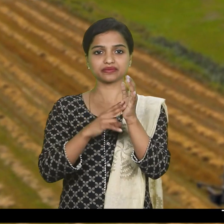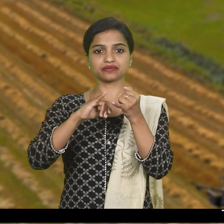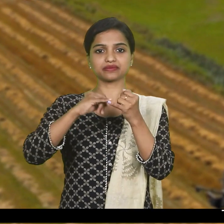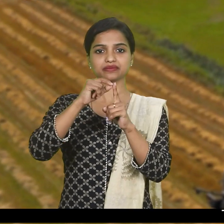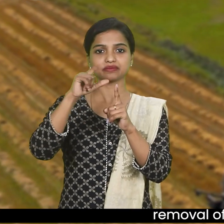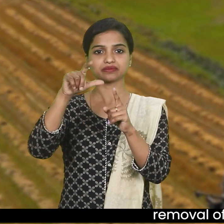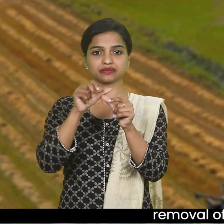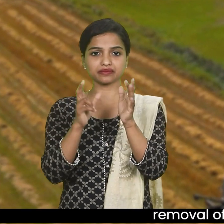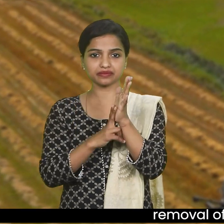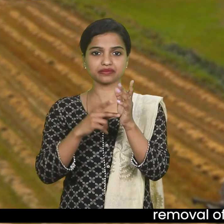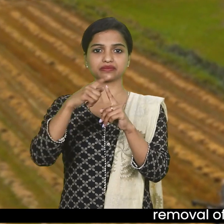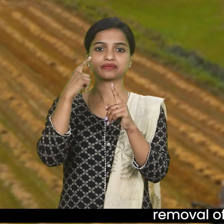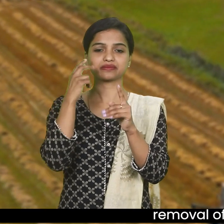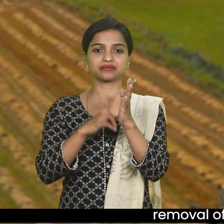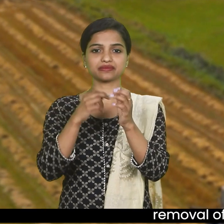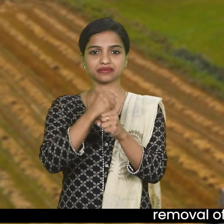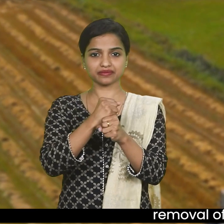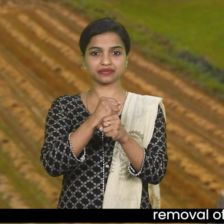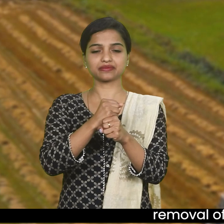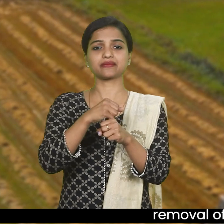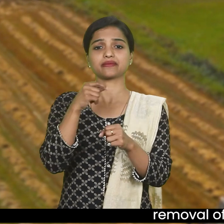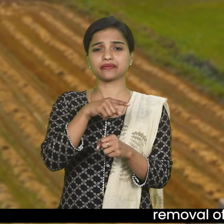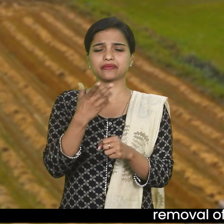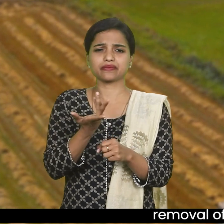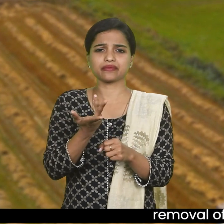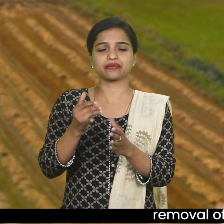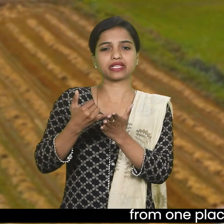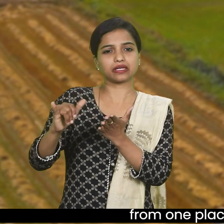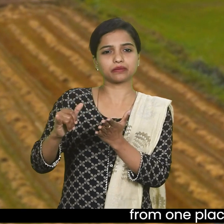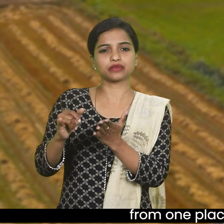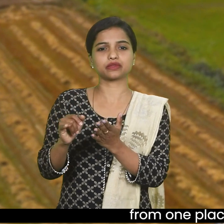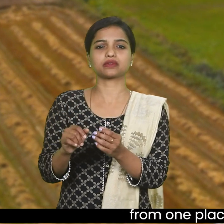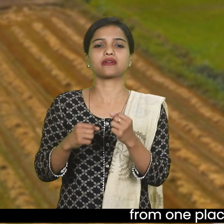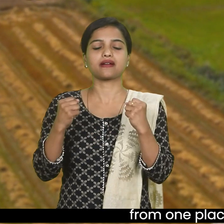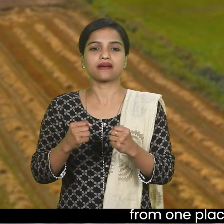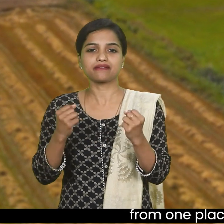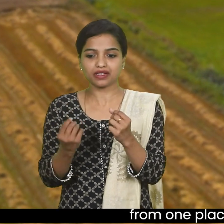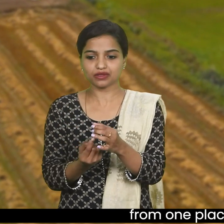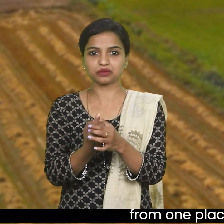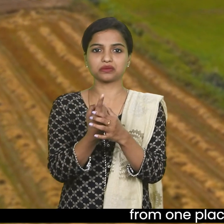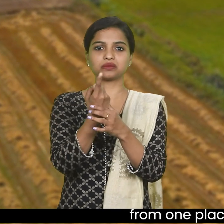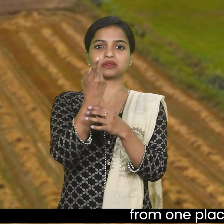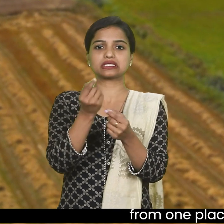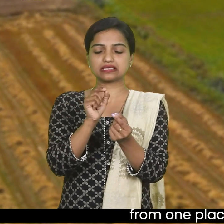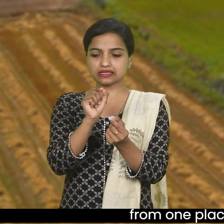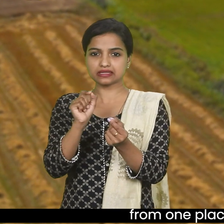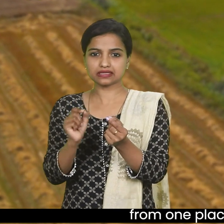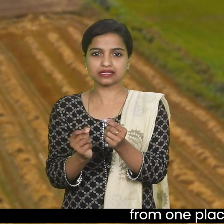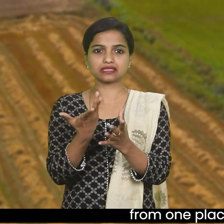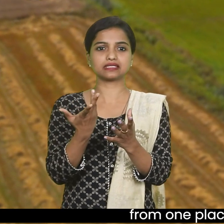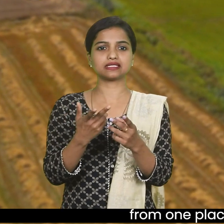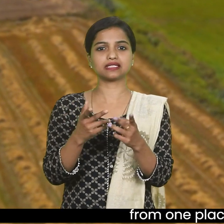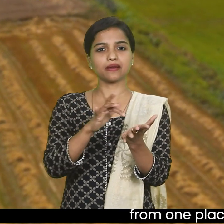Transplanting is the removal of an actively growing seedling from one place, that is usually